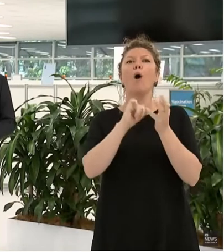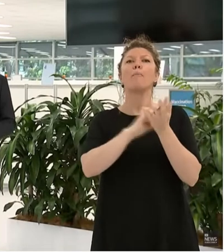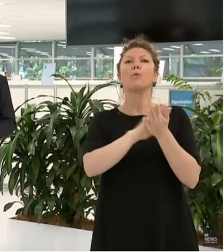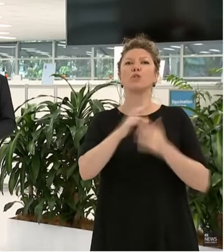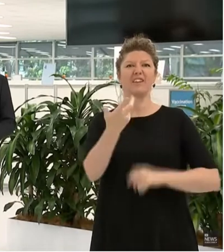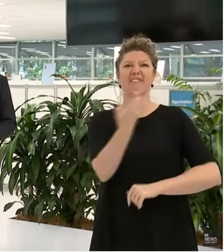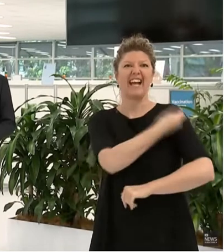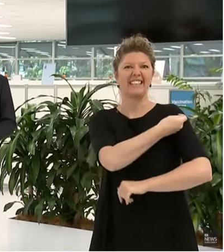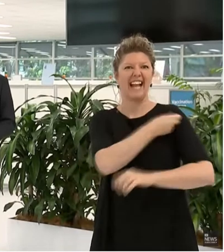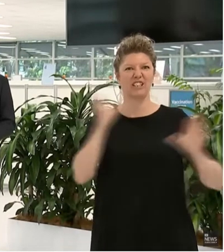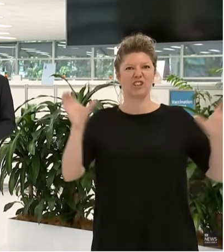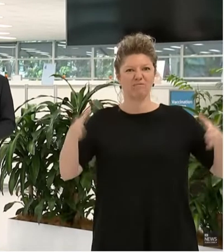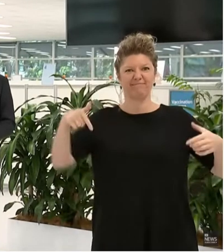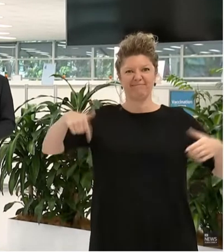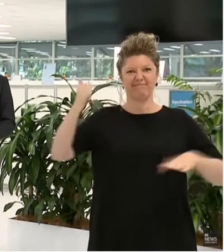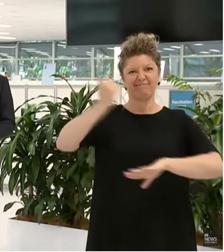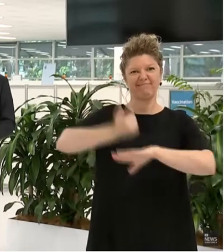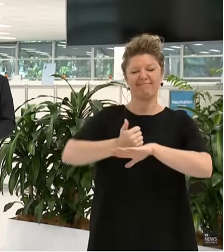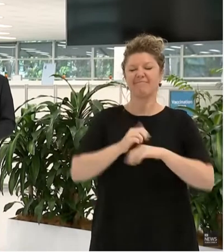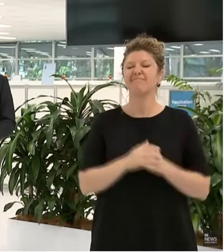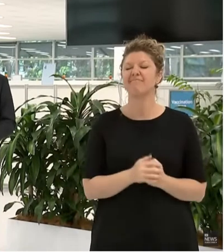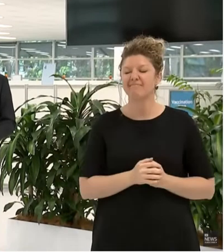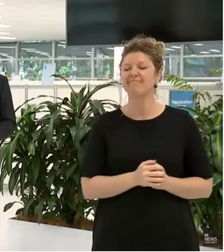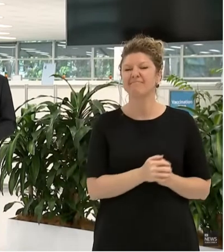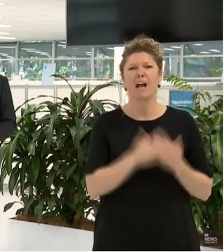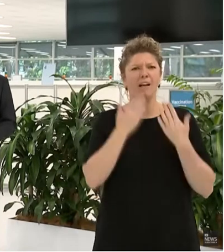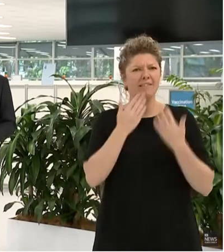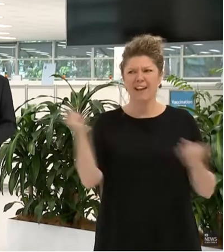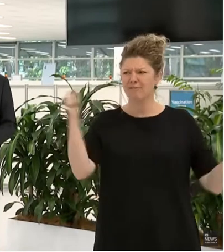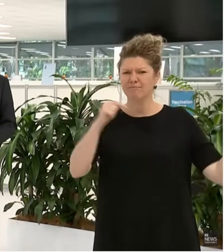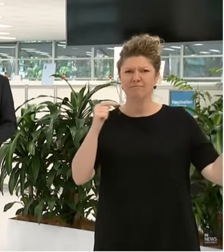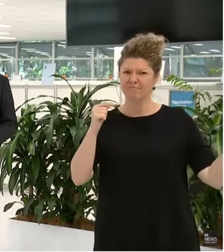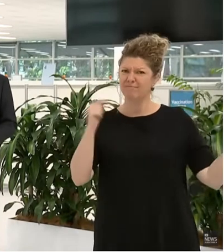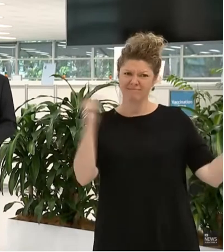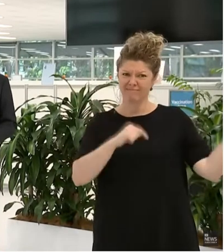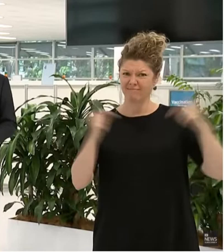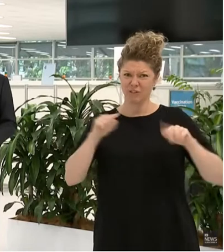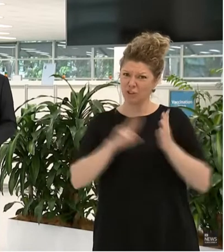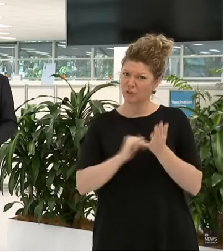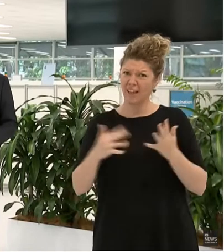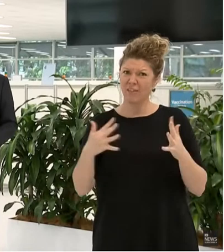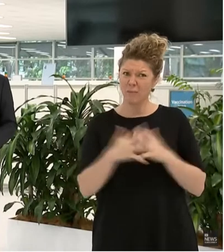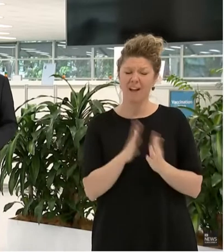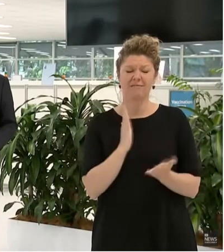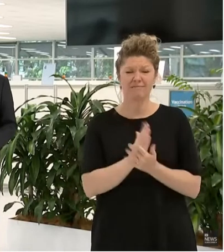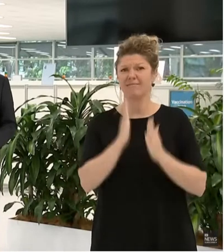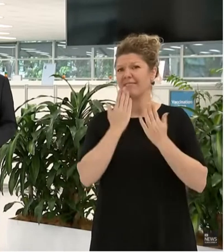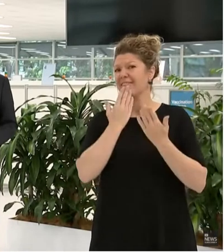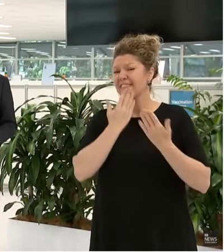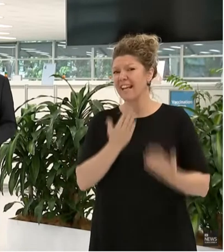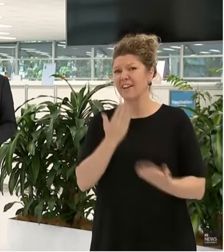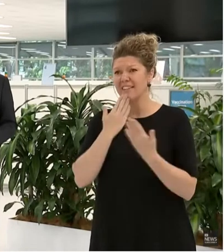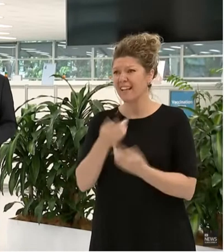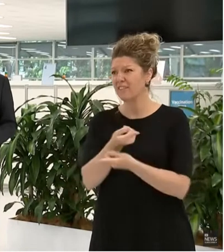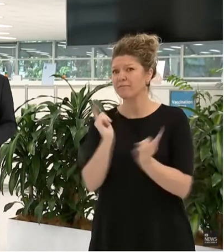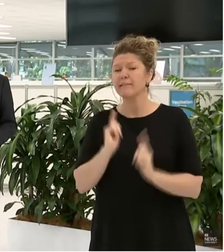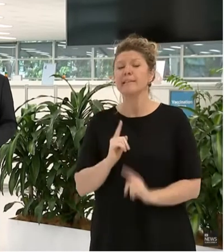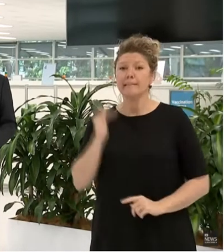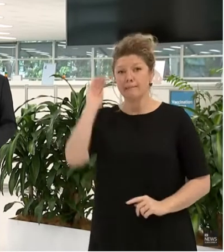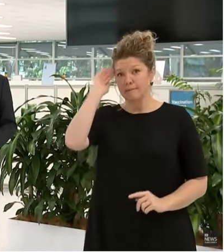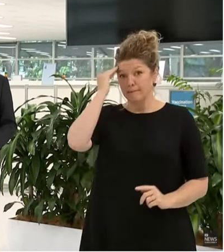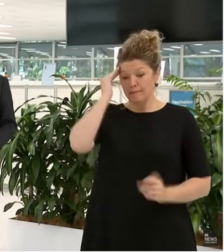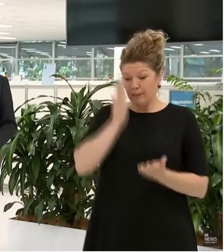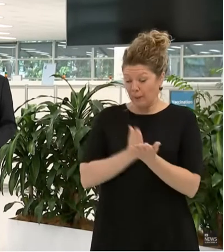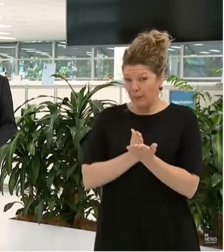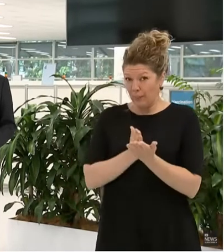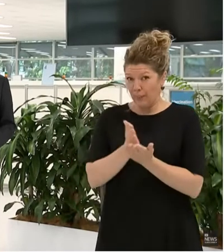Firstly, I want to begin by thanking everybody across the state for the amazing sacrifices that people are making. As we move through this next phase, there's